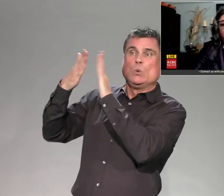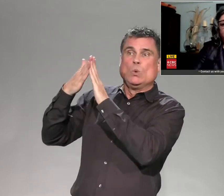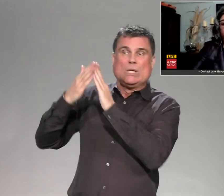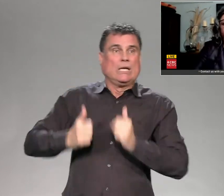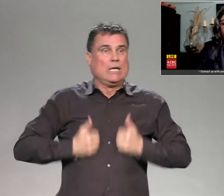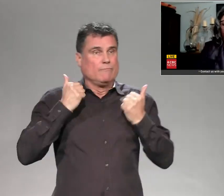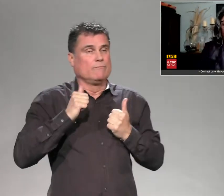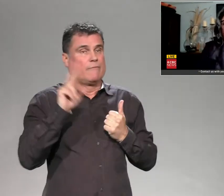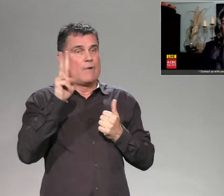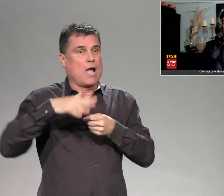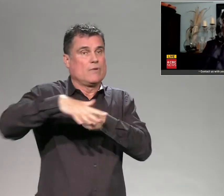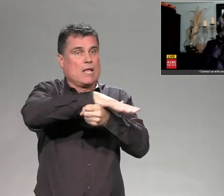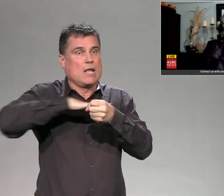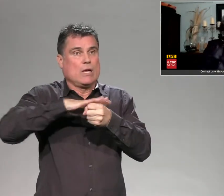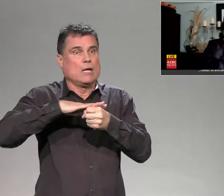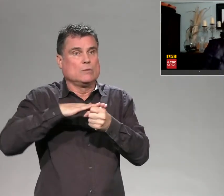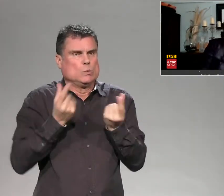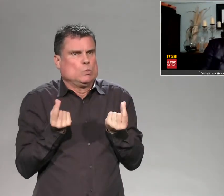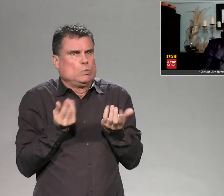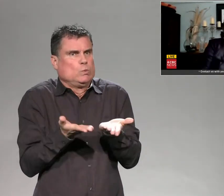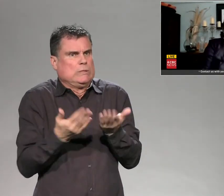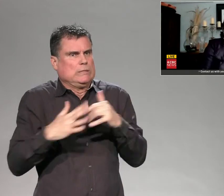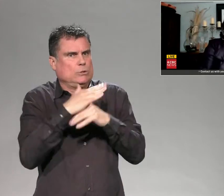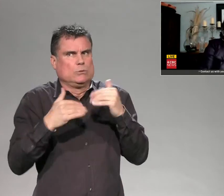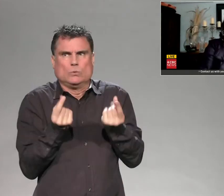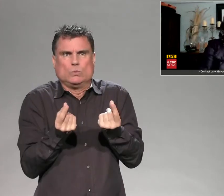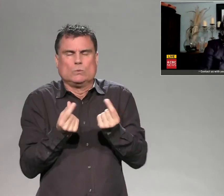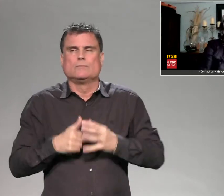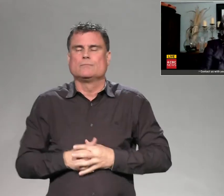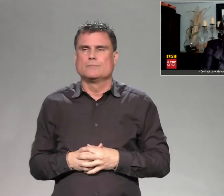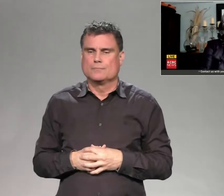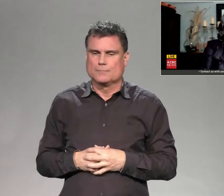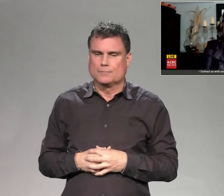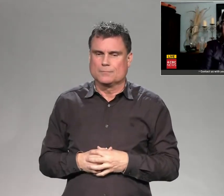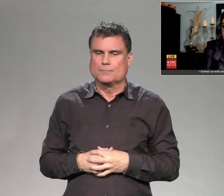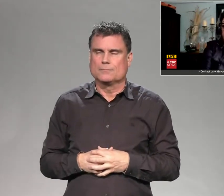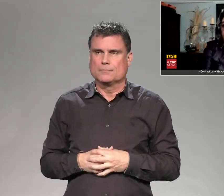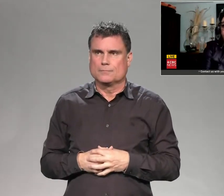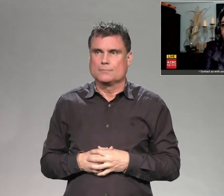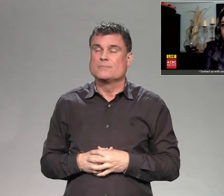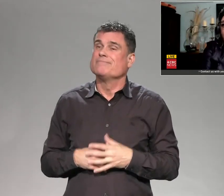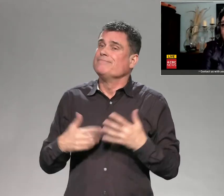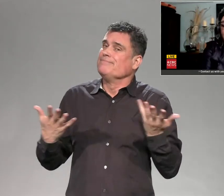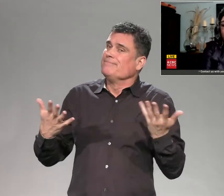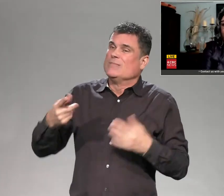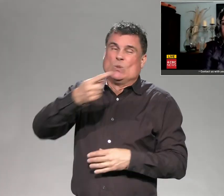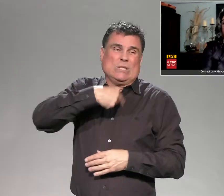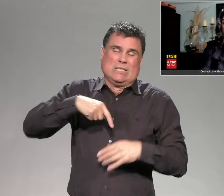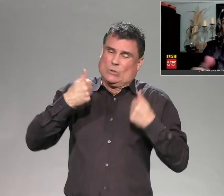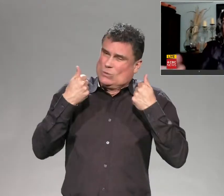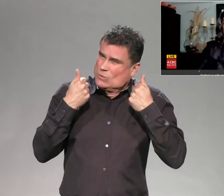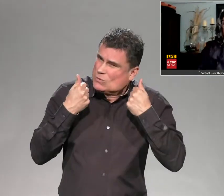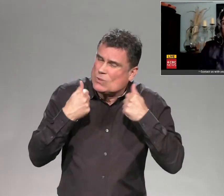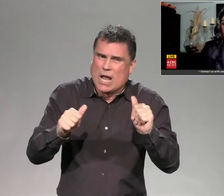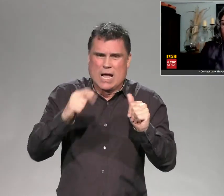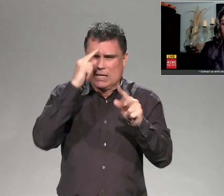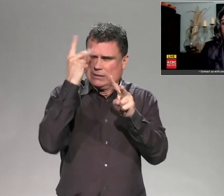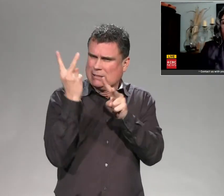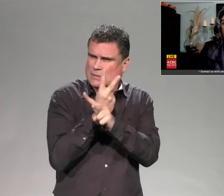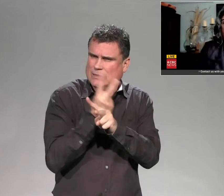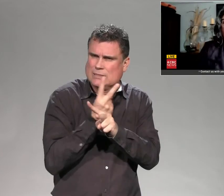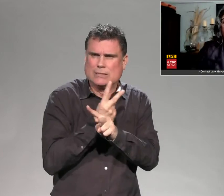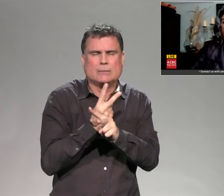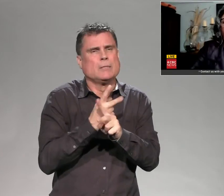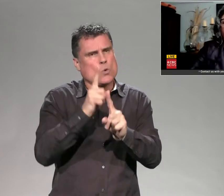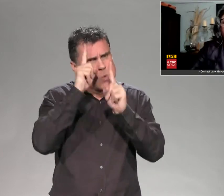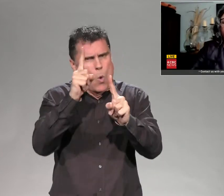have taken forward to serve First Nations people, especially in remote and isolated communities,